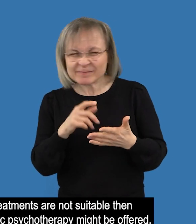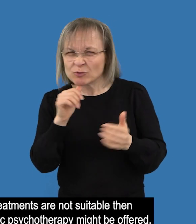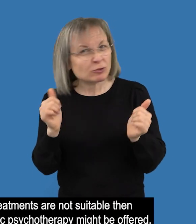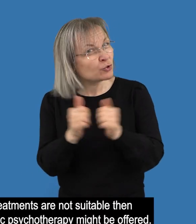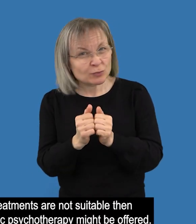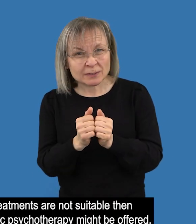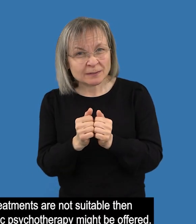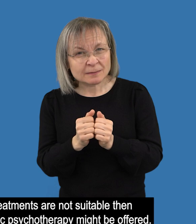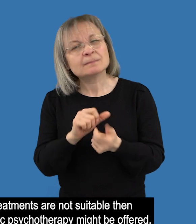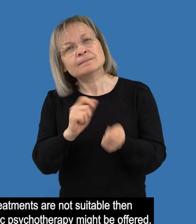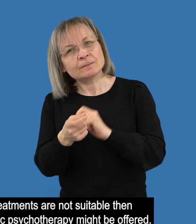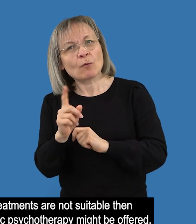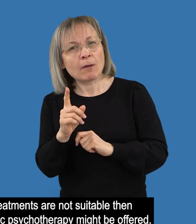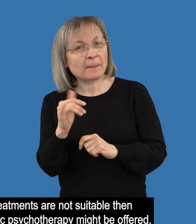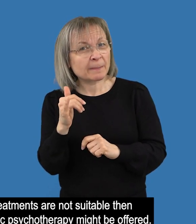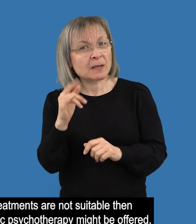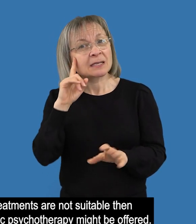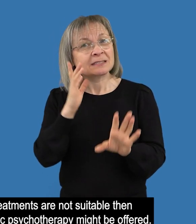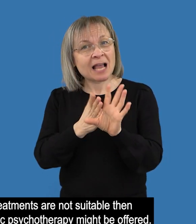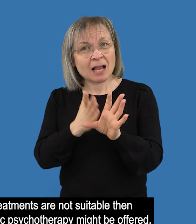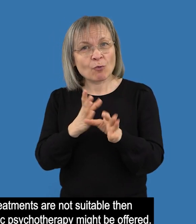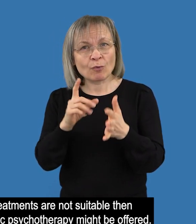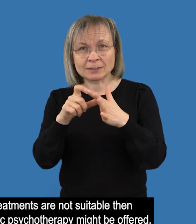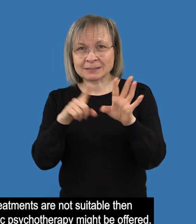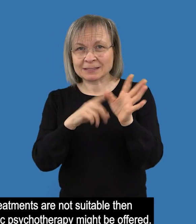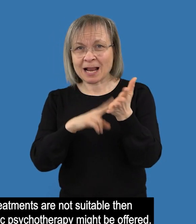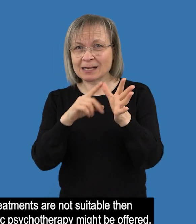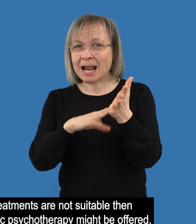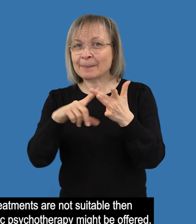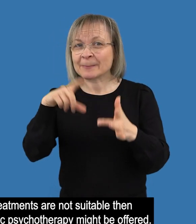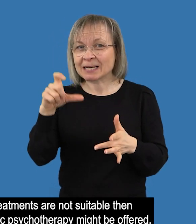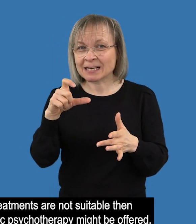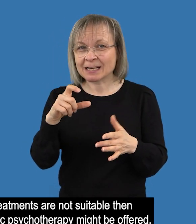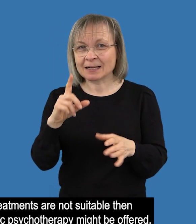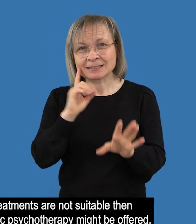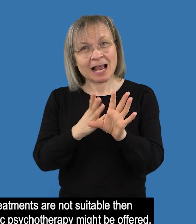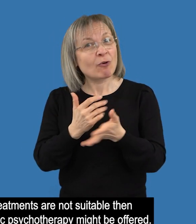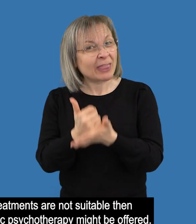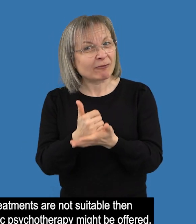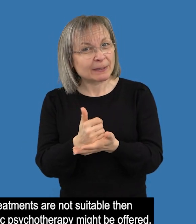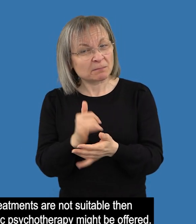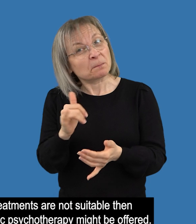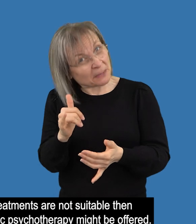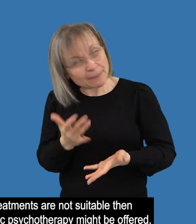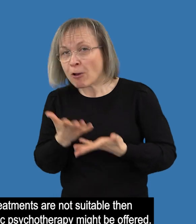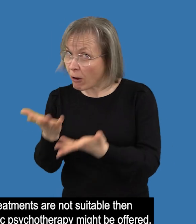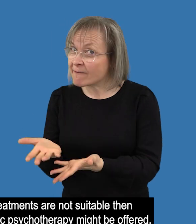If these treatments are not suitable, then psychodynamic psychotherapy might be offered.